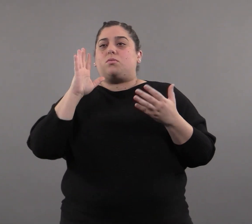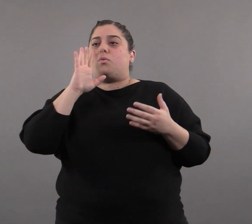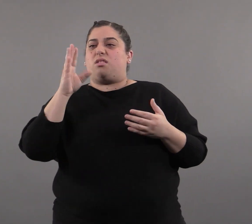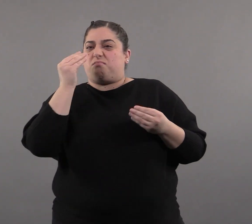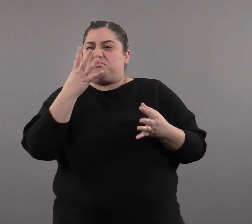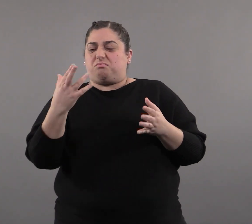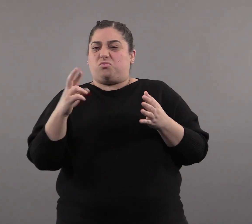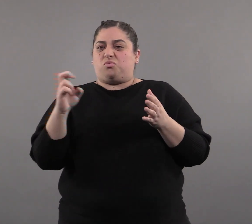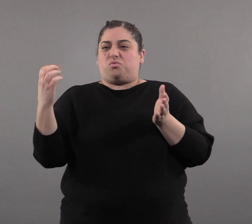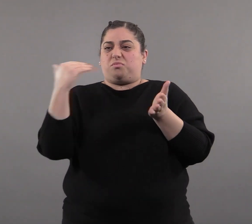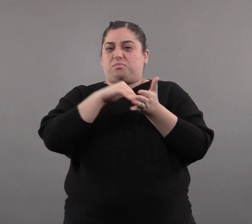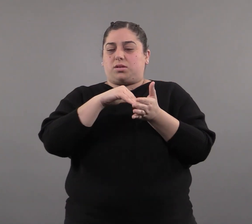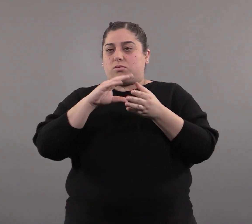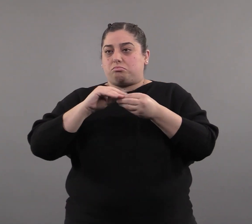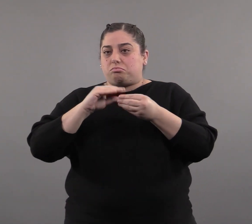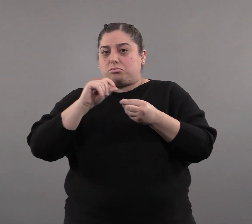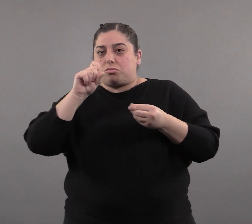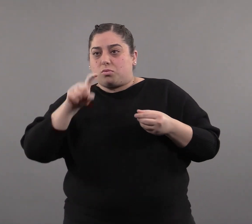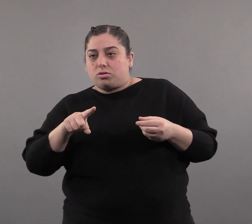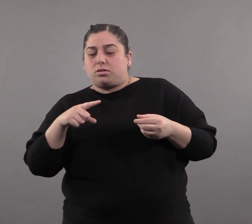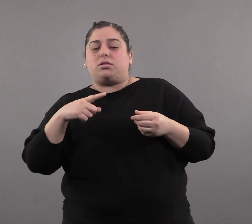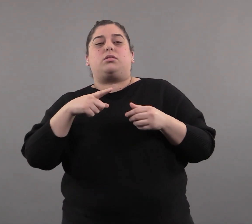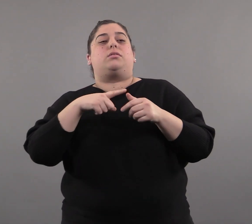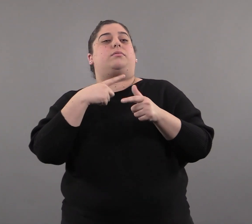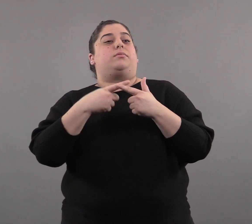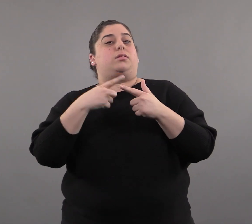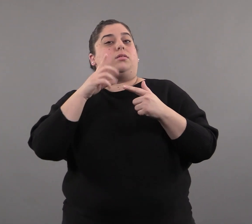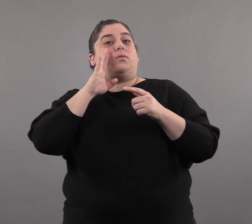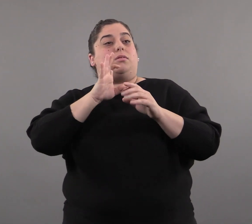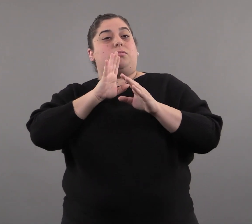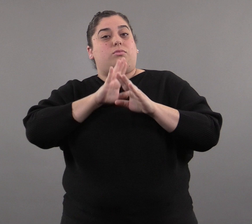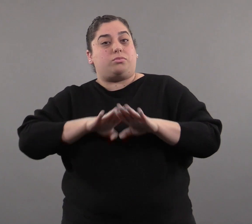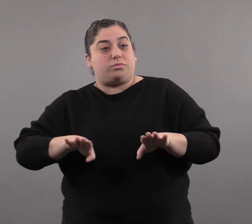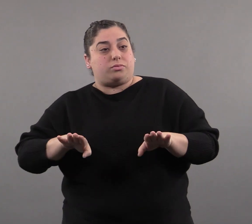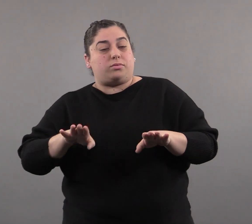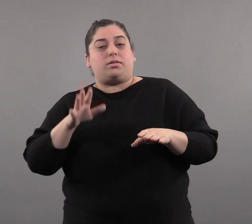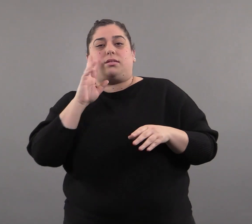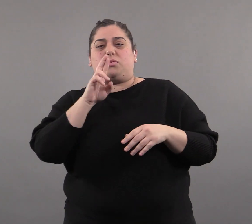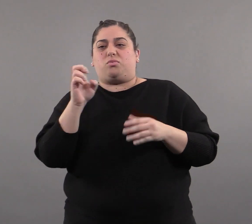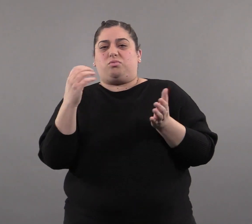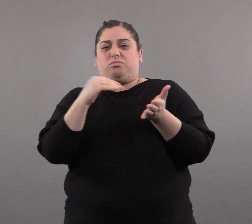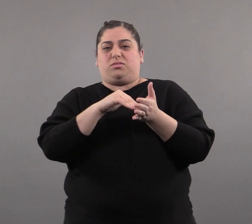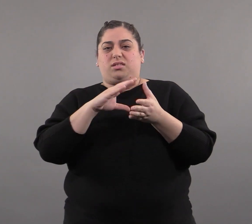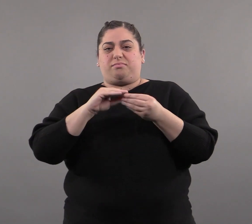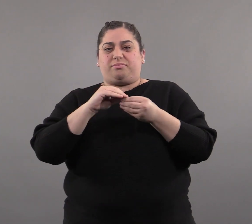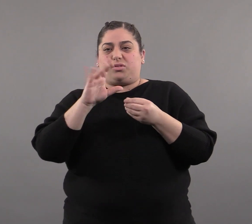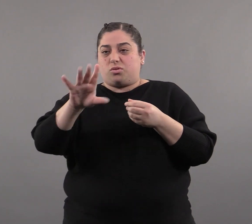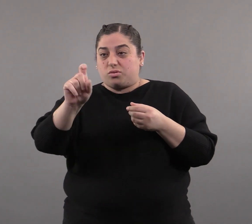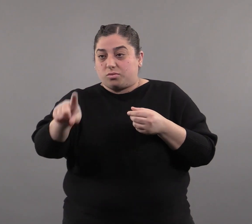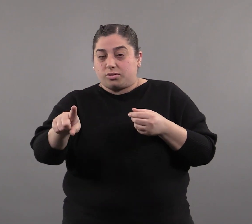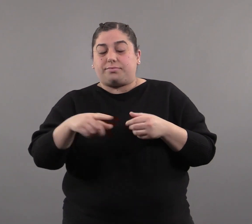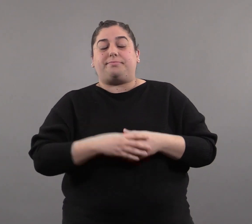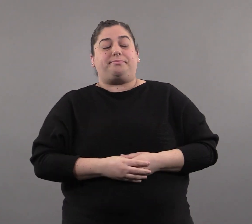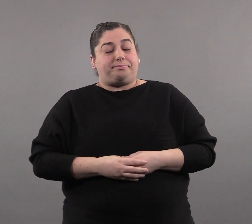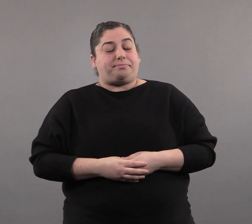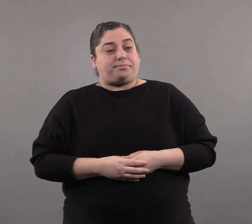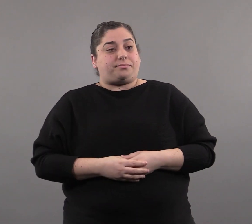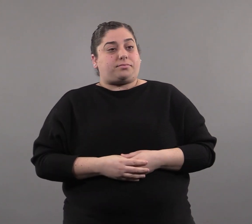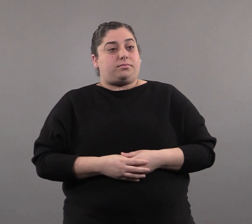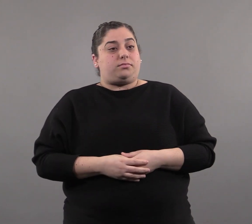direct them accordingly. I just want to proactively say ahead of time, we expect that you are going to have several